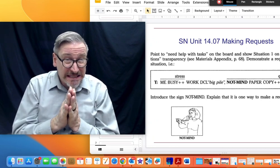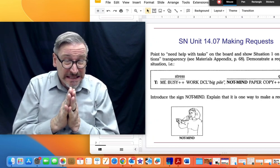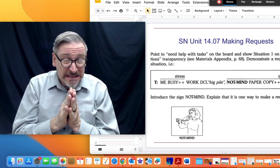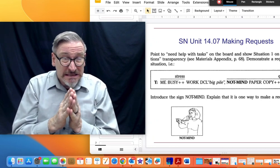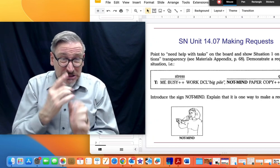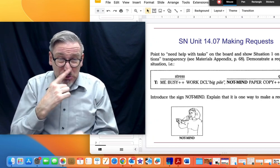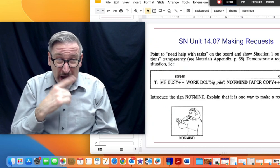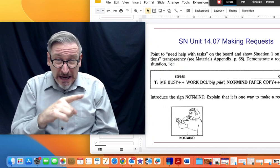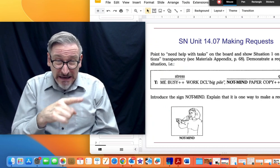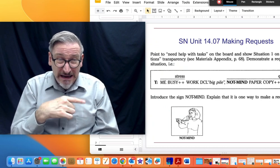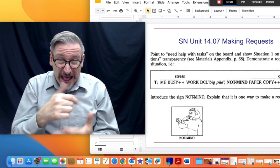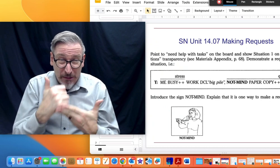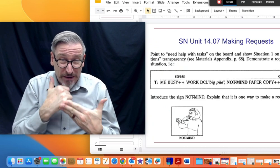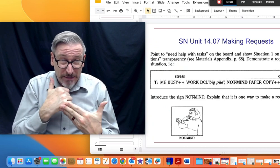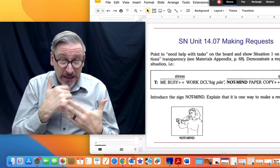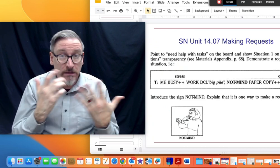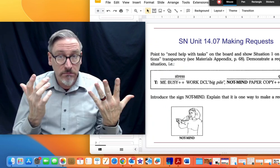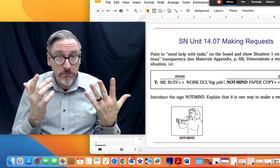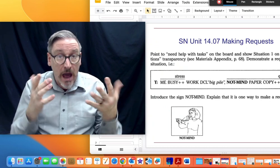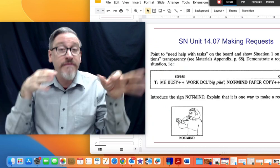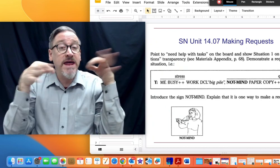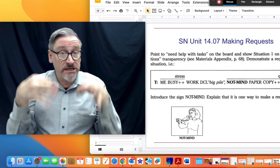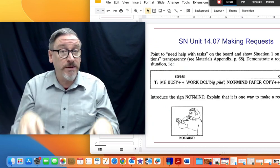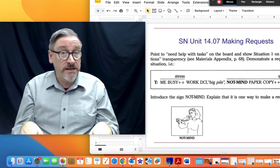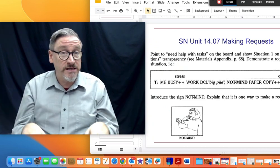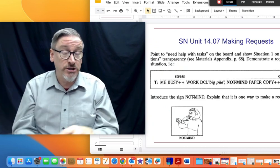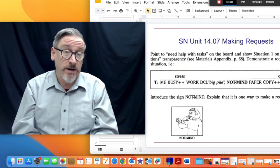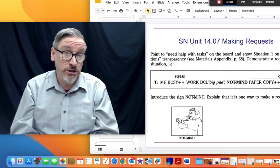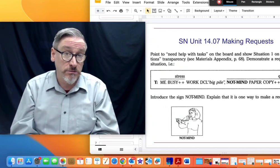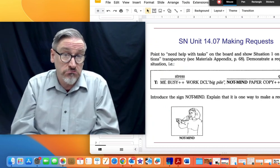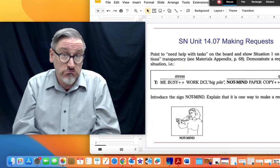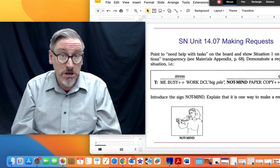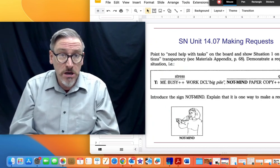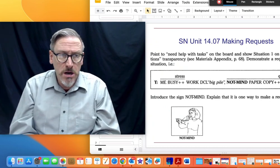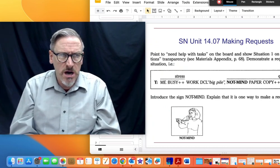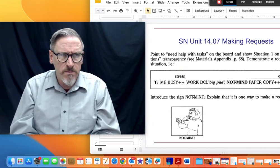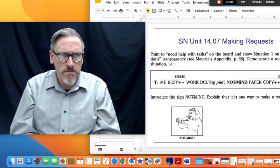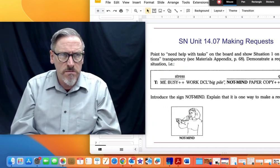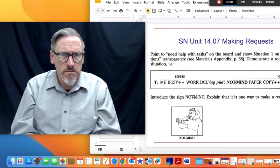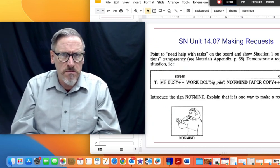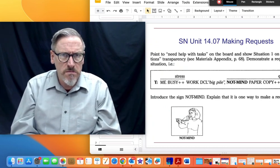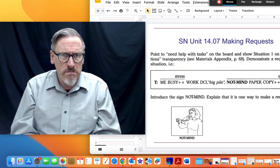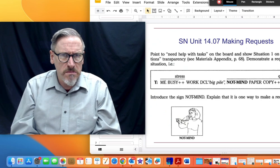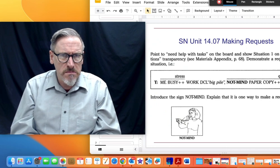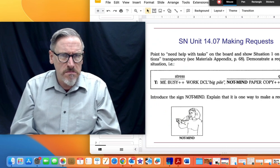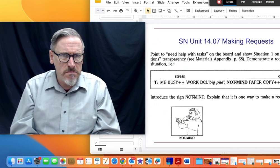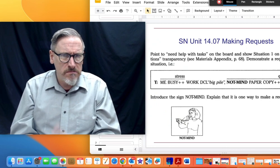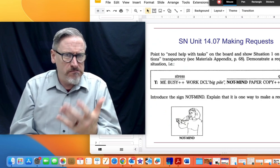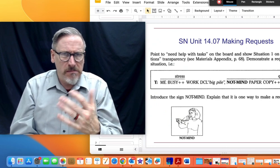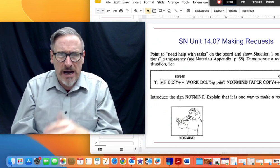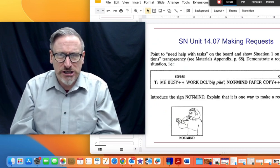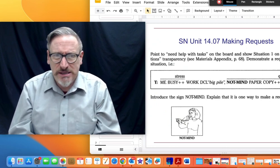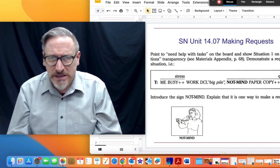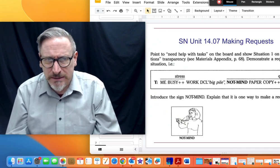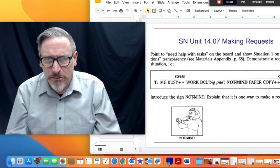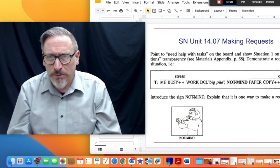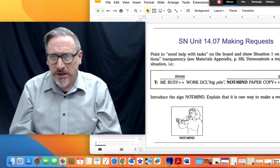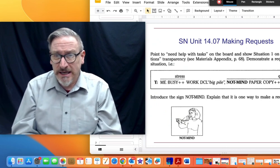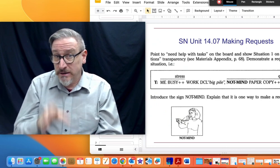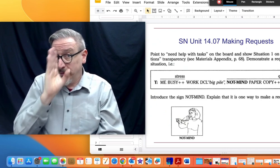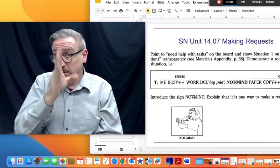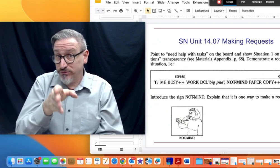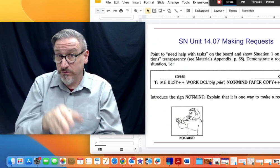ask? Do you mind helping me? And then explain the situation. Um, it just seems a little bit